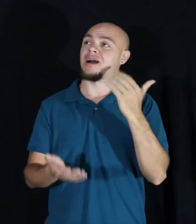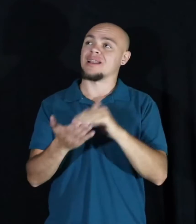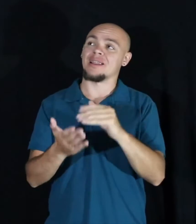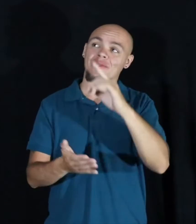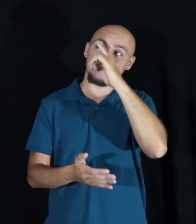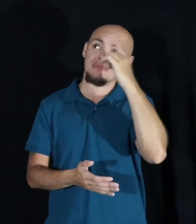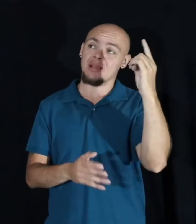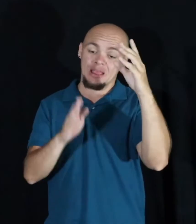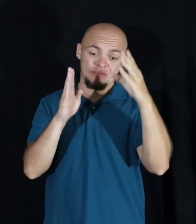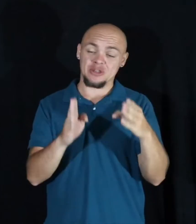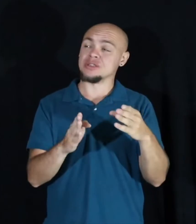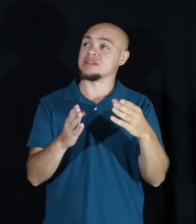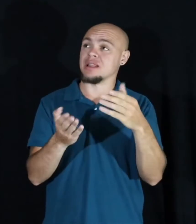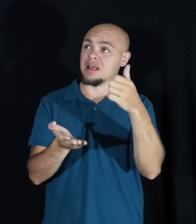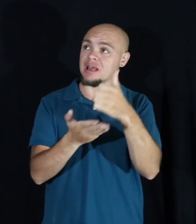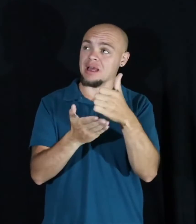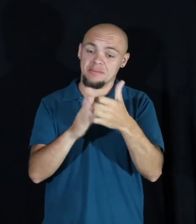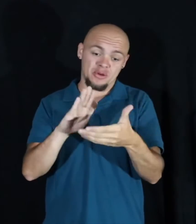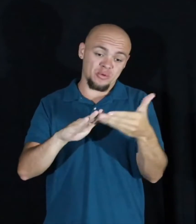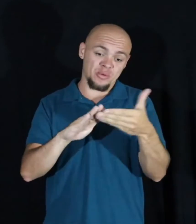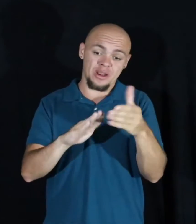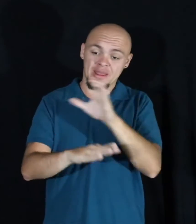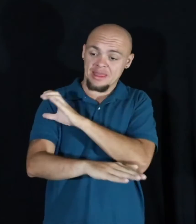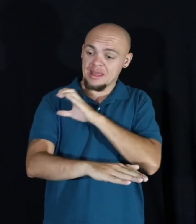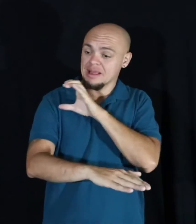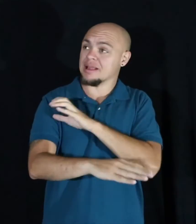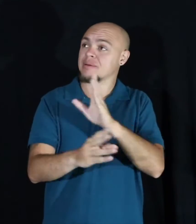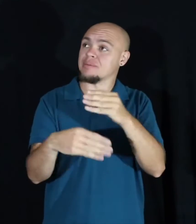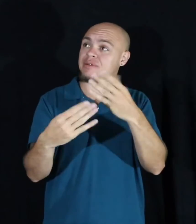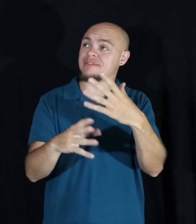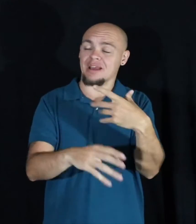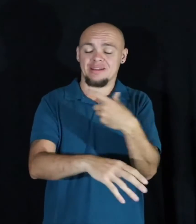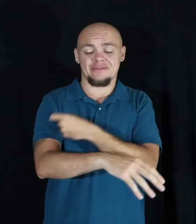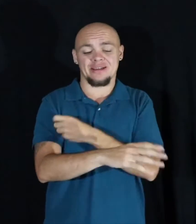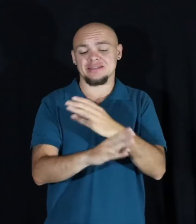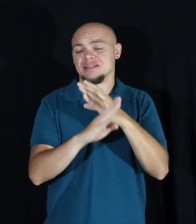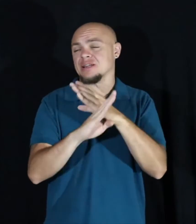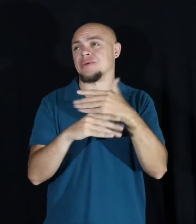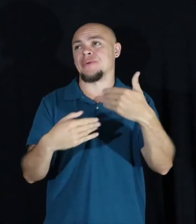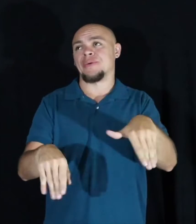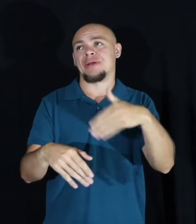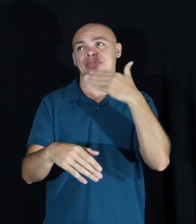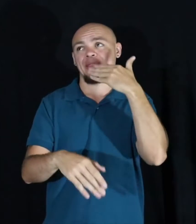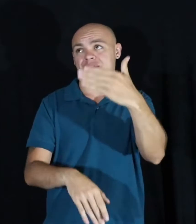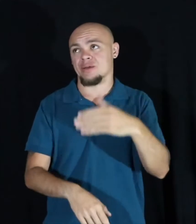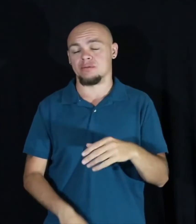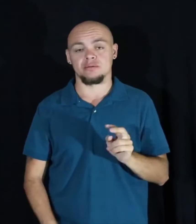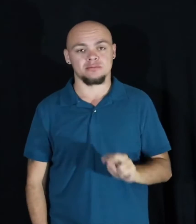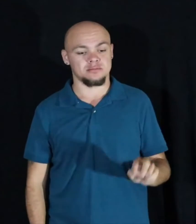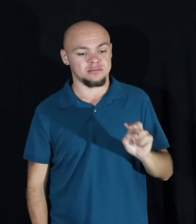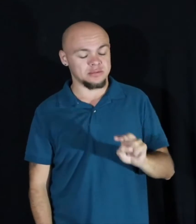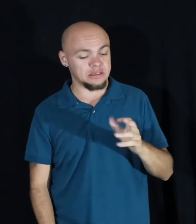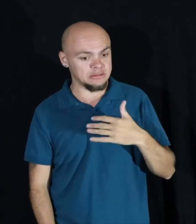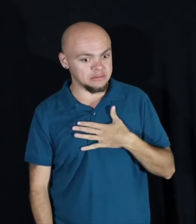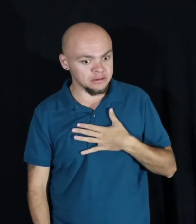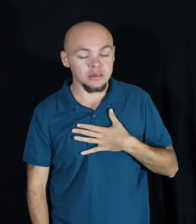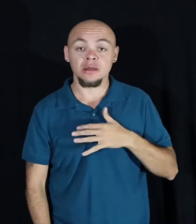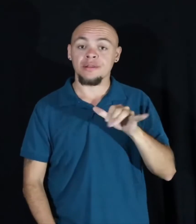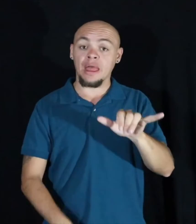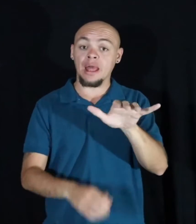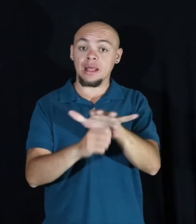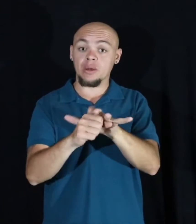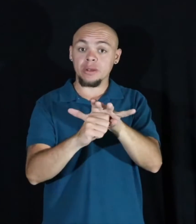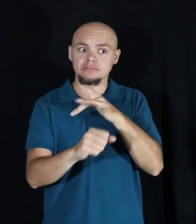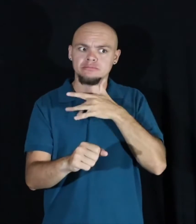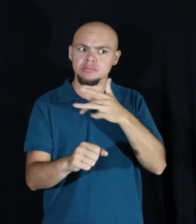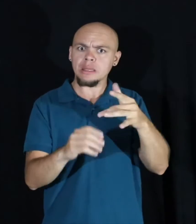person there helping to run the clinic and providing vaccinations. You see, even though this was in a predominantly African